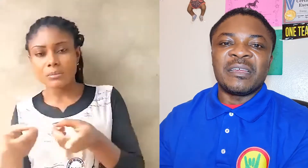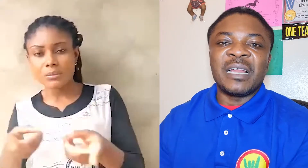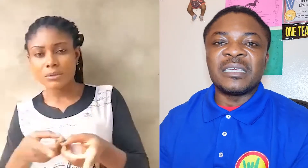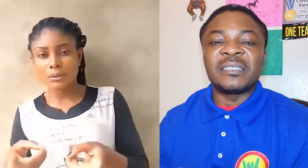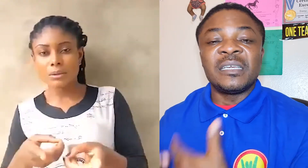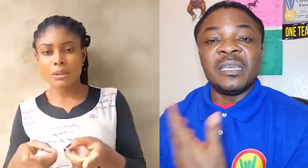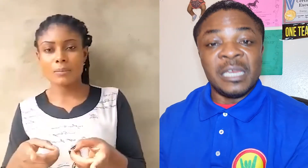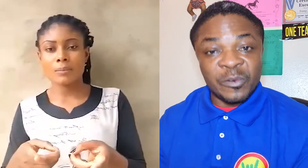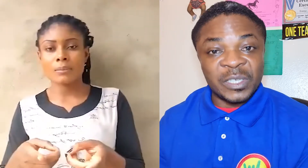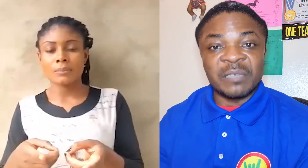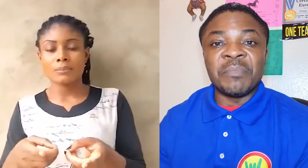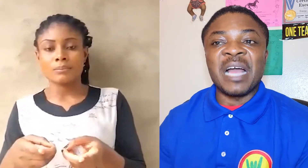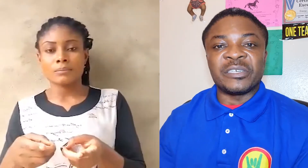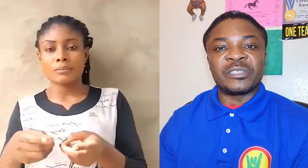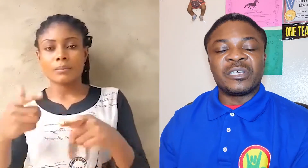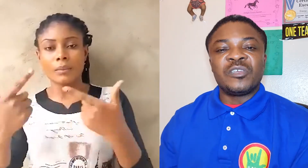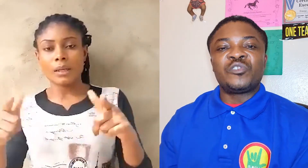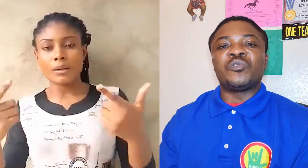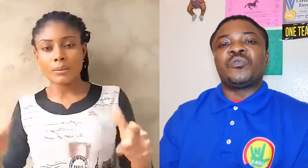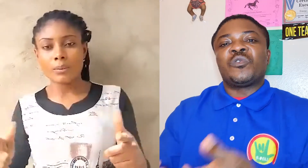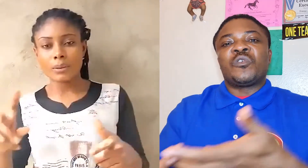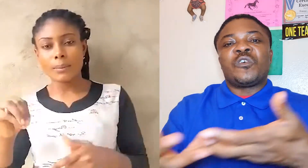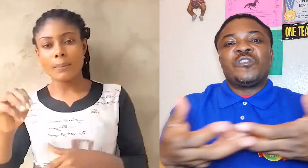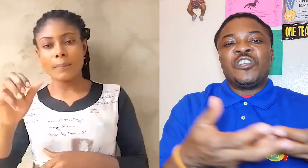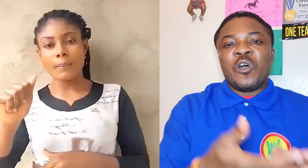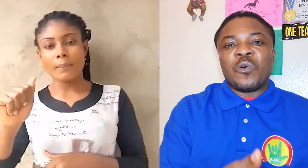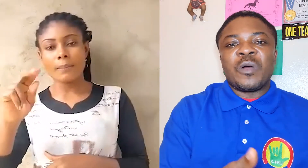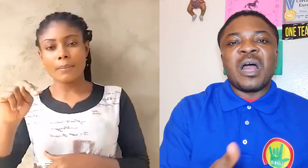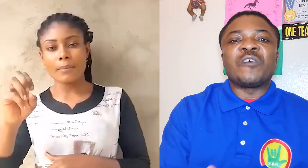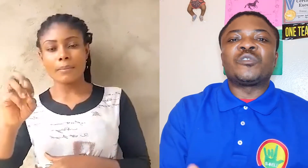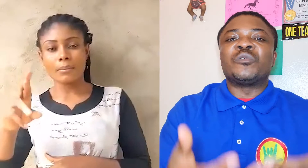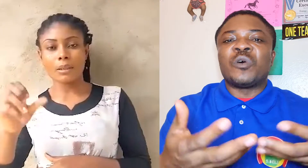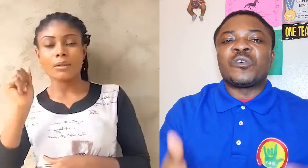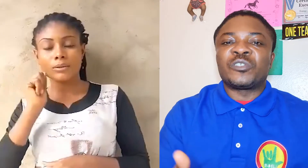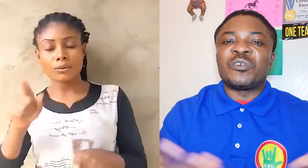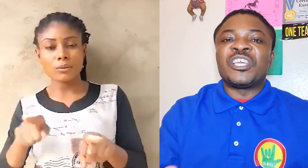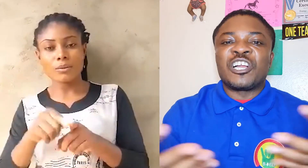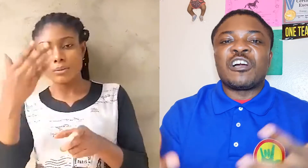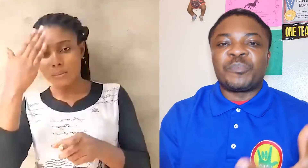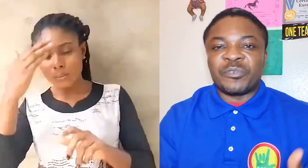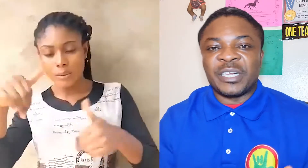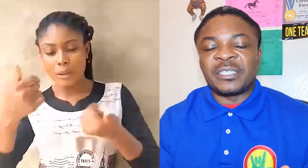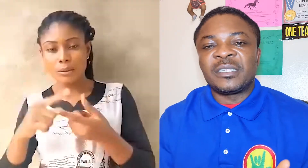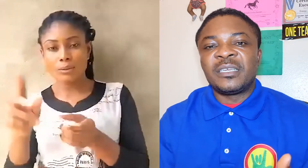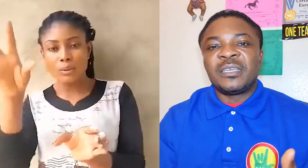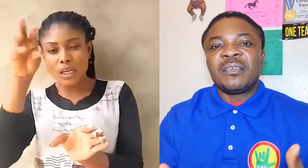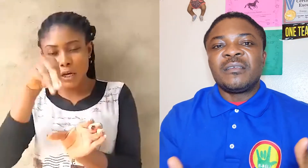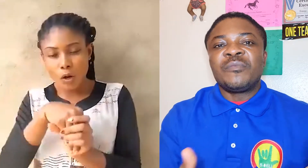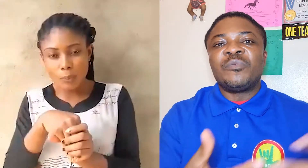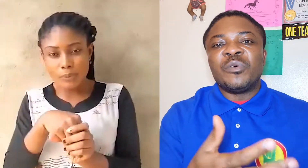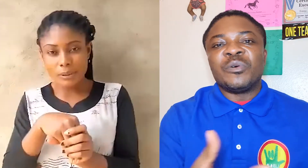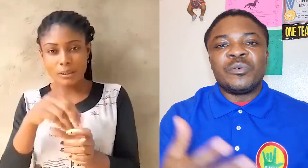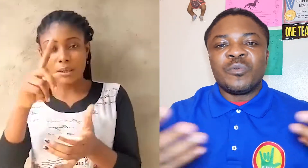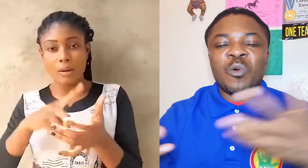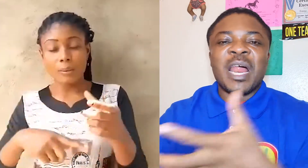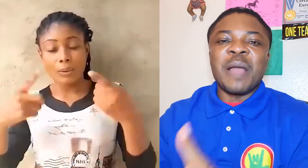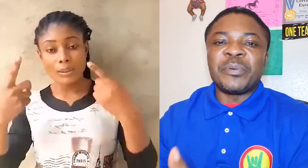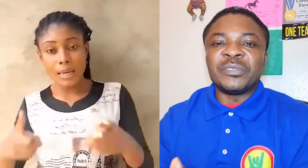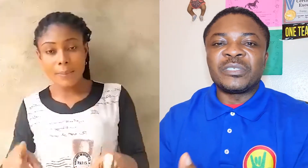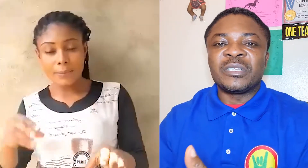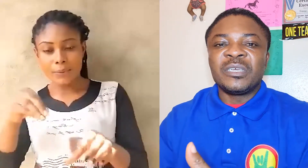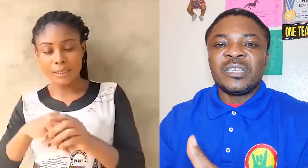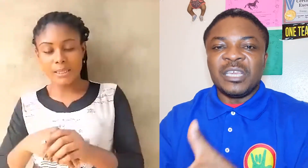and analyze linguistic matters to know how to also incorporate